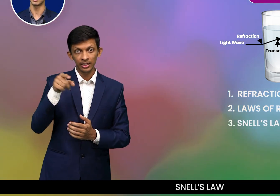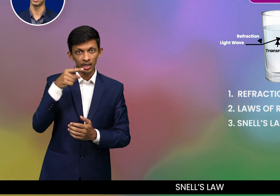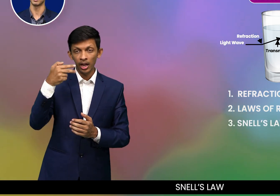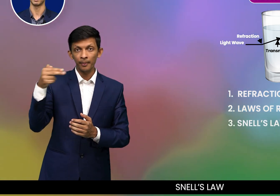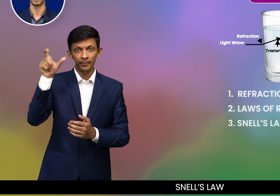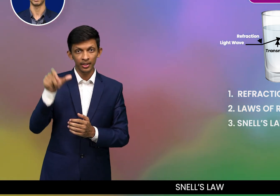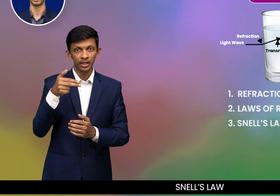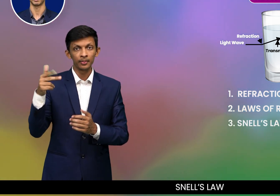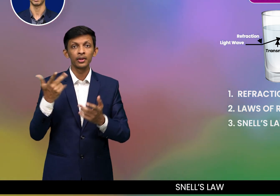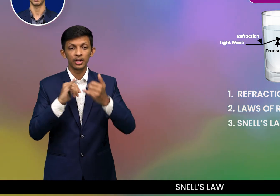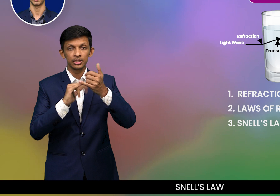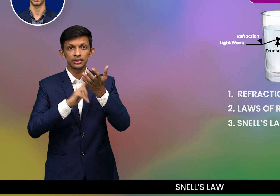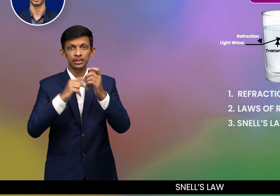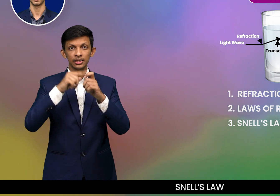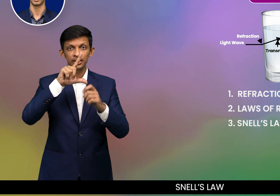Snell's law,